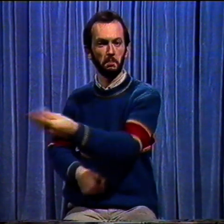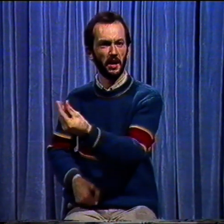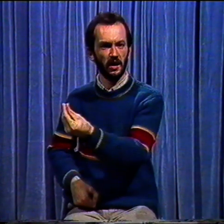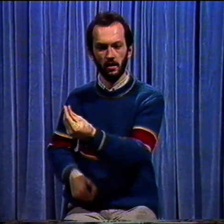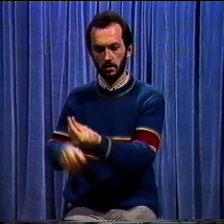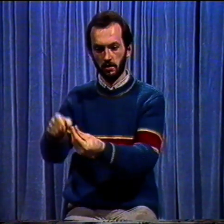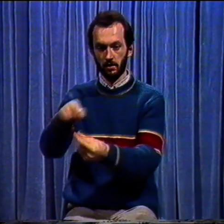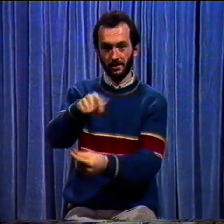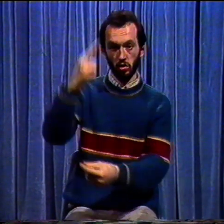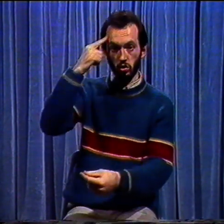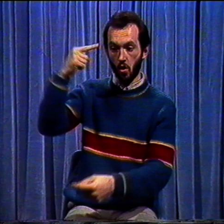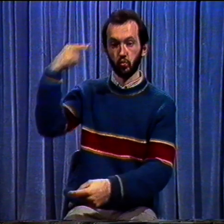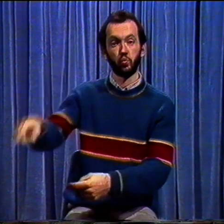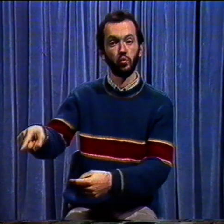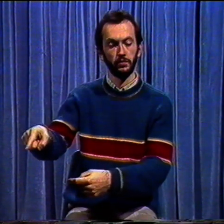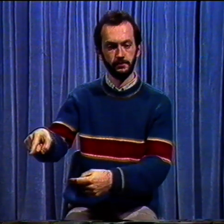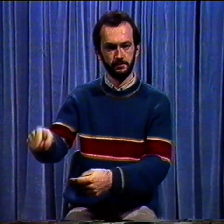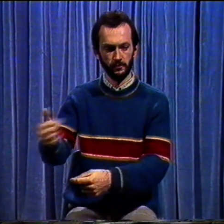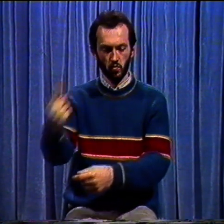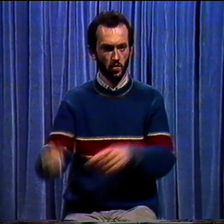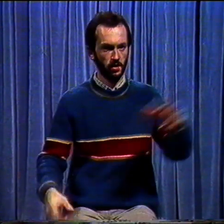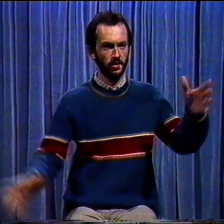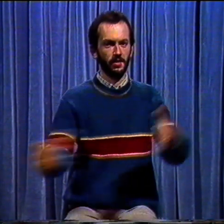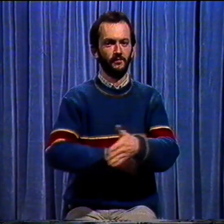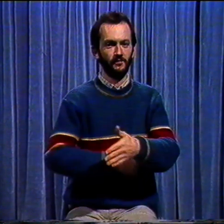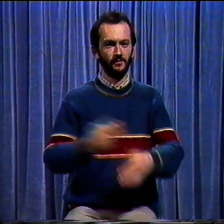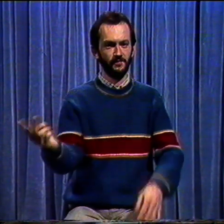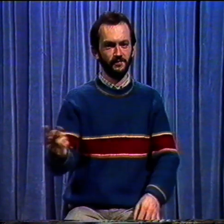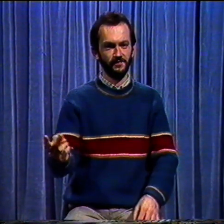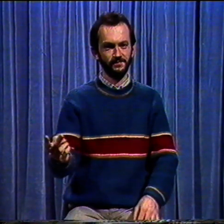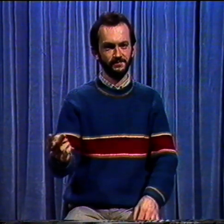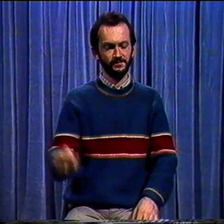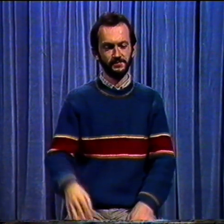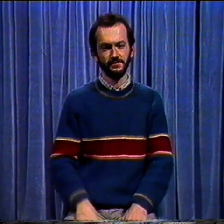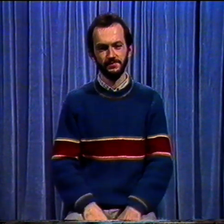money, and he had thought he had stolen his money, but it had been somebody else who'd stolen the money.